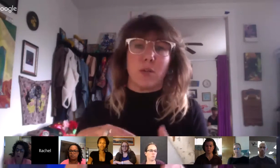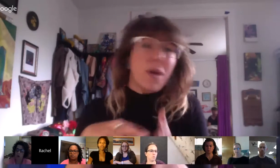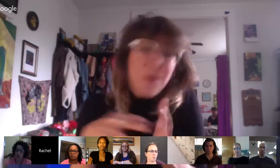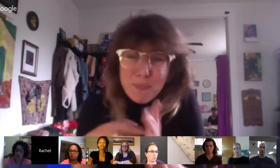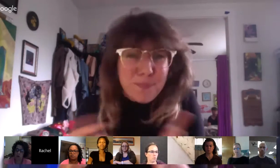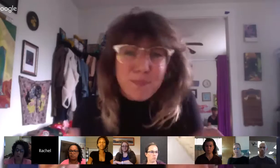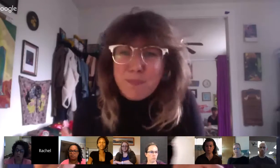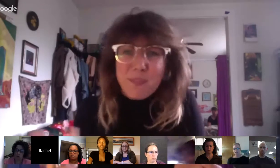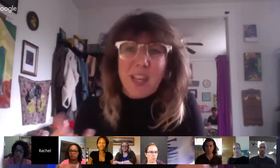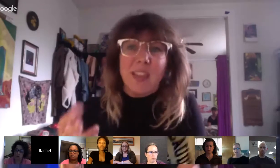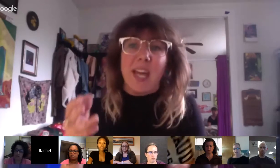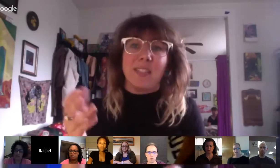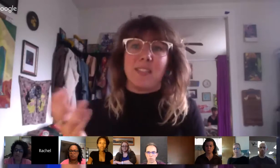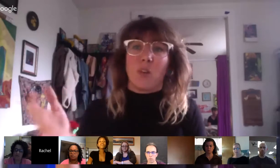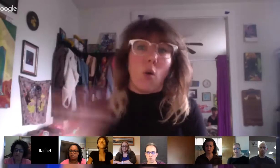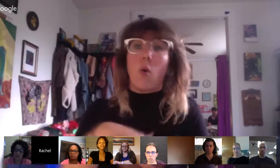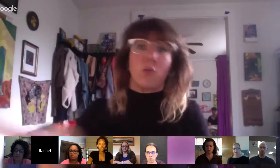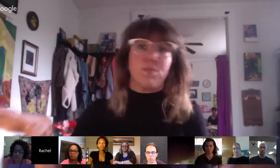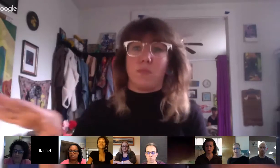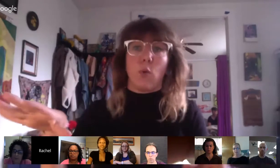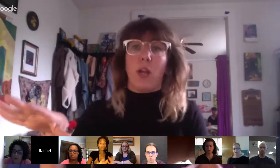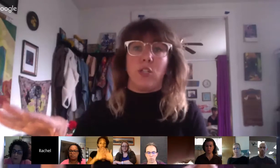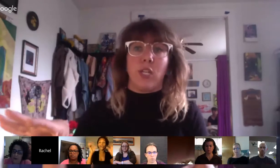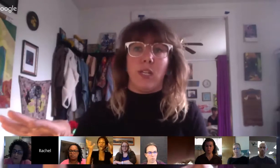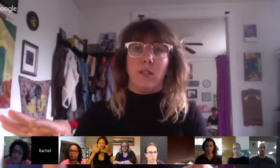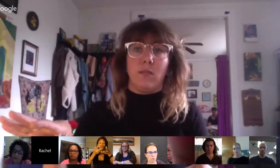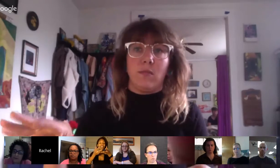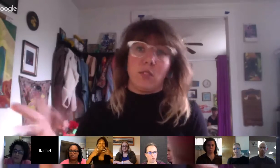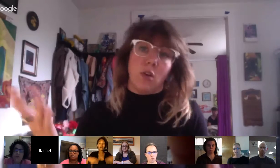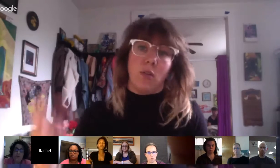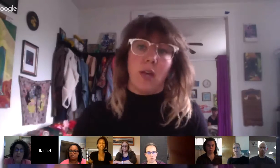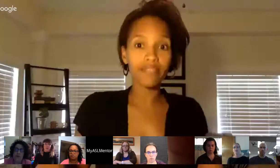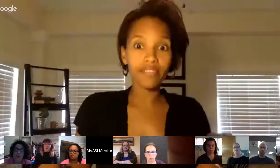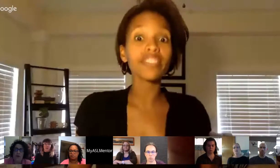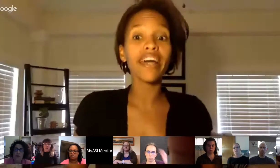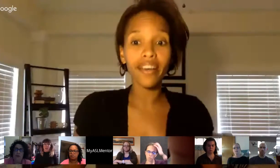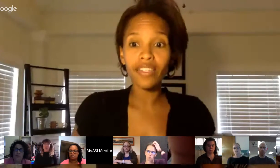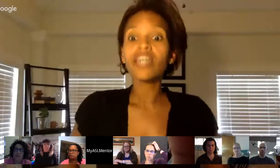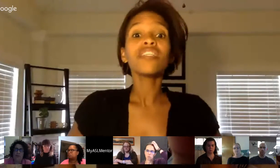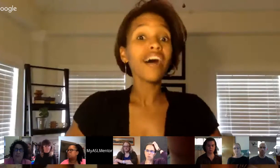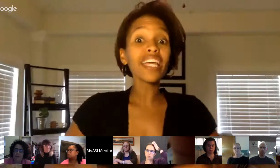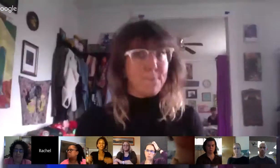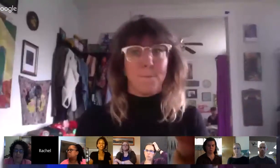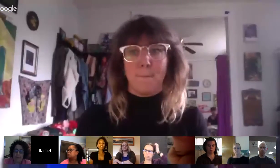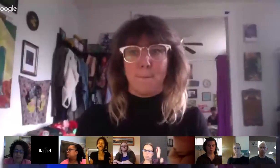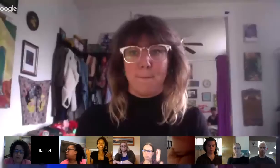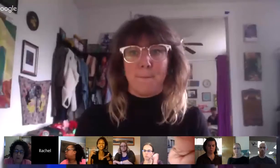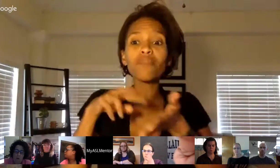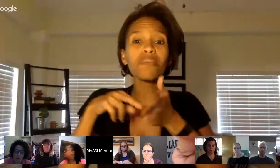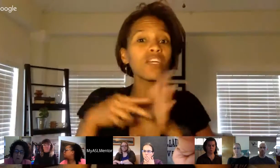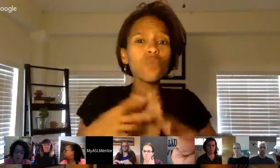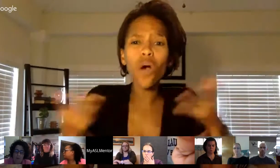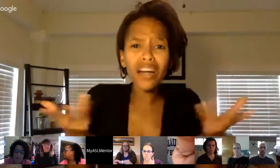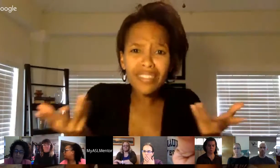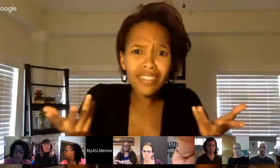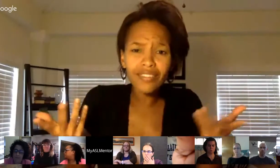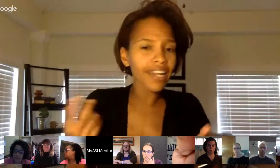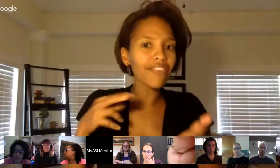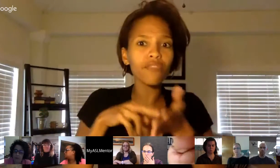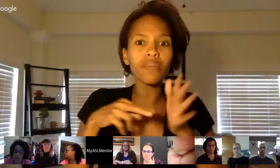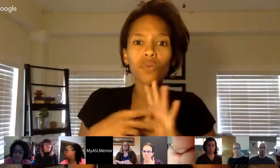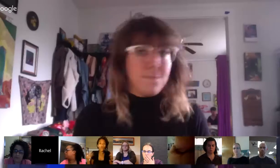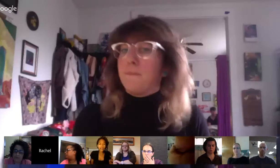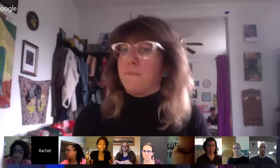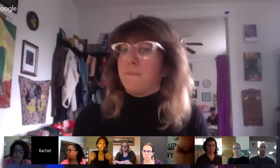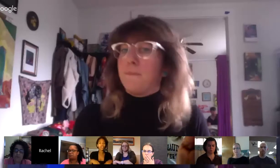goes, and that's the whole question. The whole, what does that mean? Yeah. Yeah. Not even mean what? Not